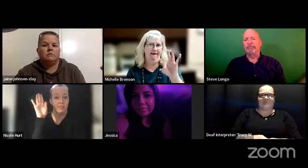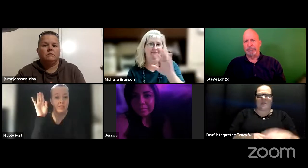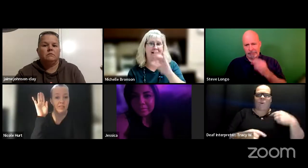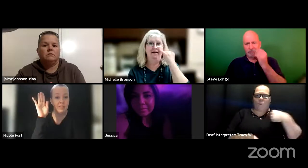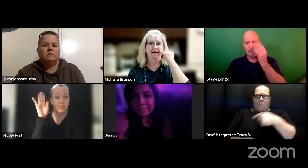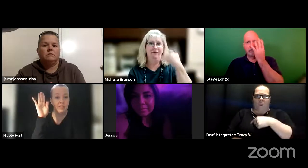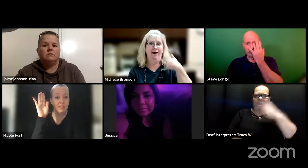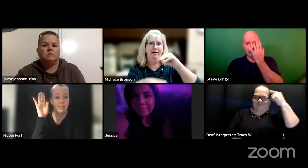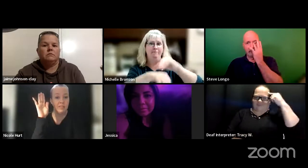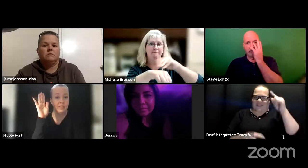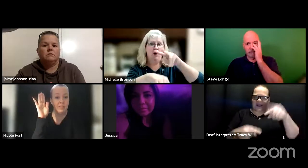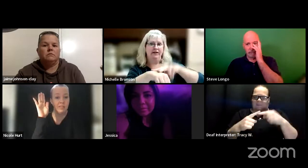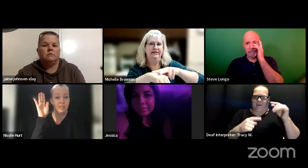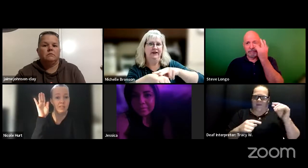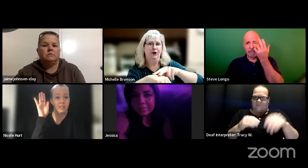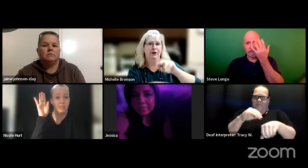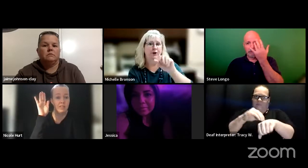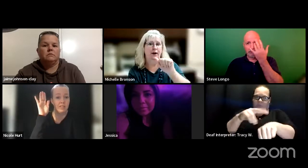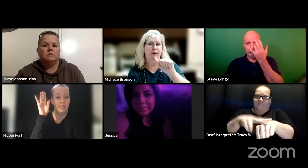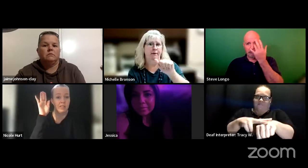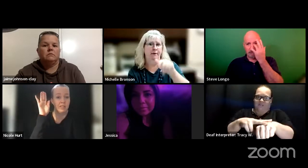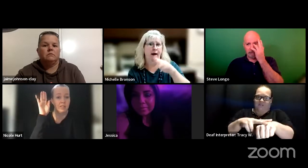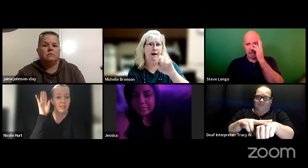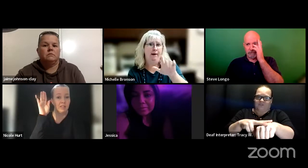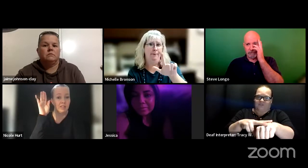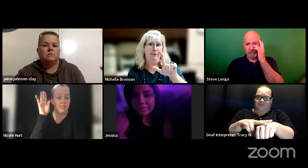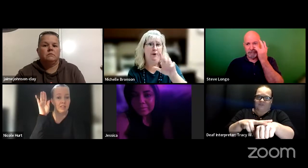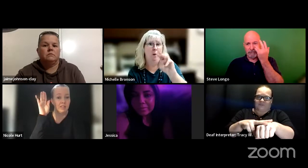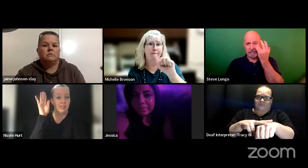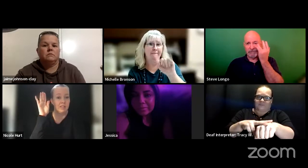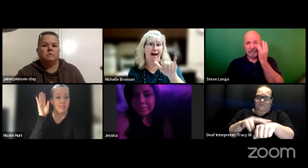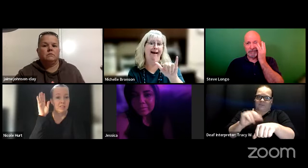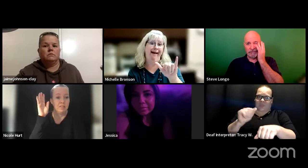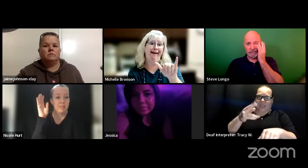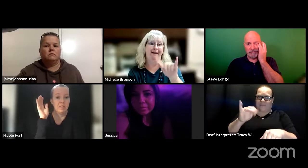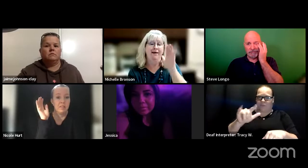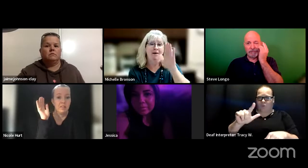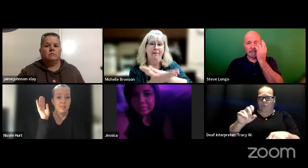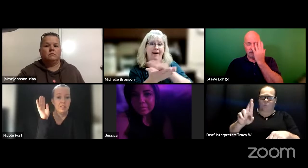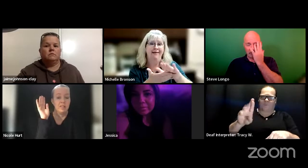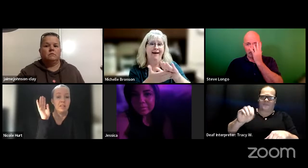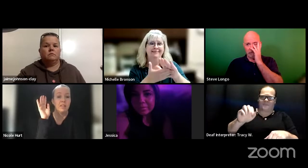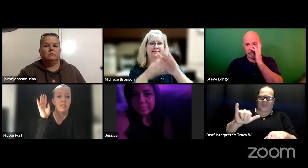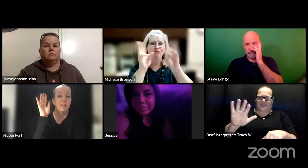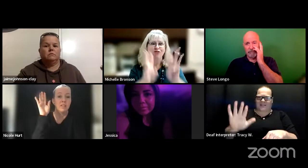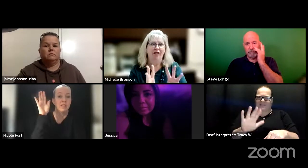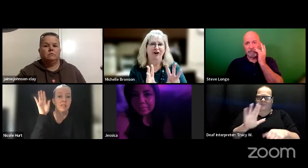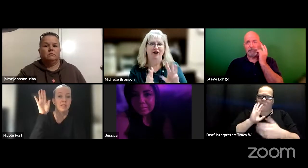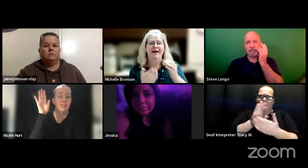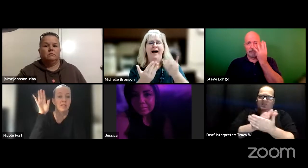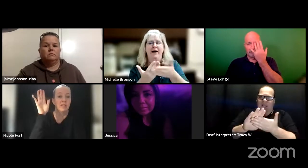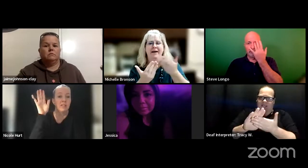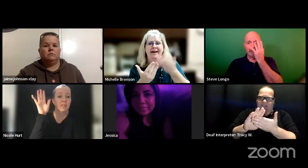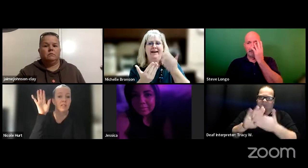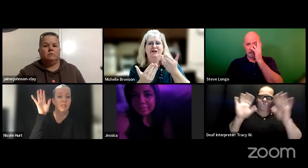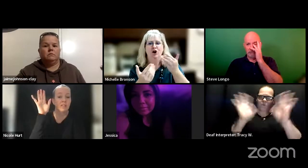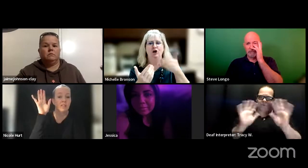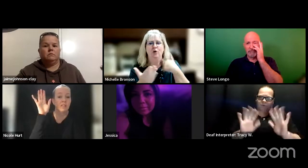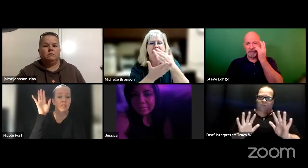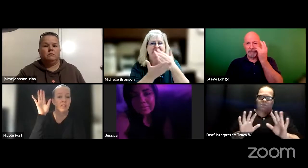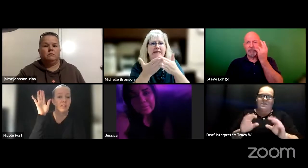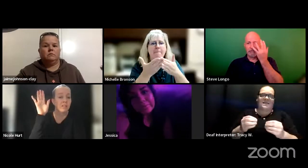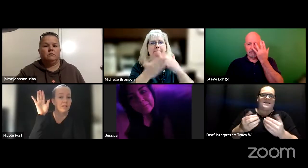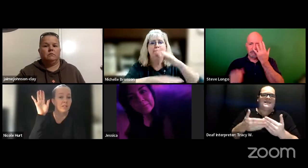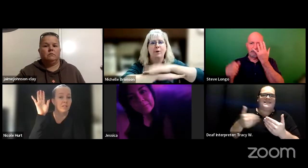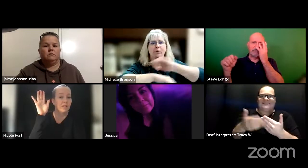that is what we are thinking of. If we do host Martha's Vineyard during April or May,